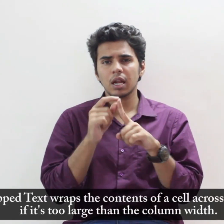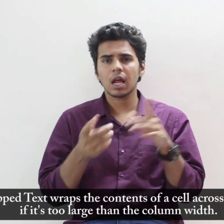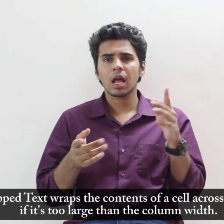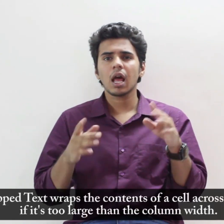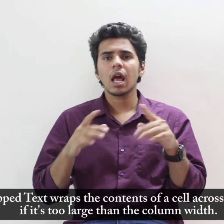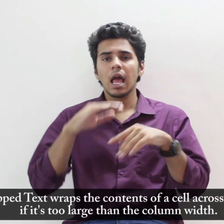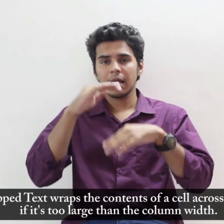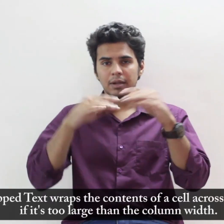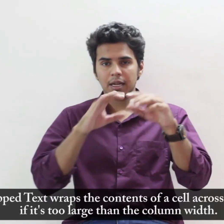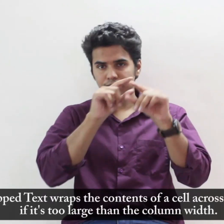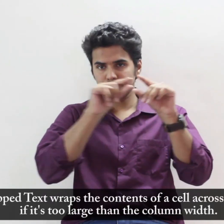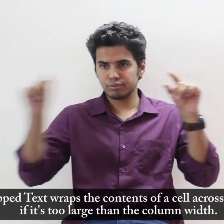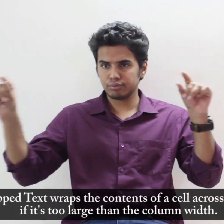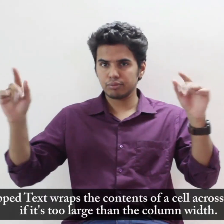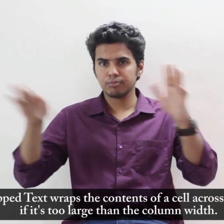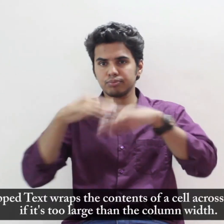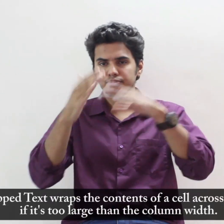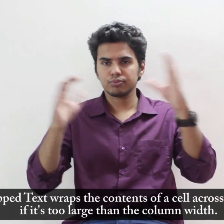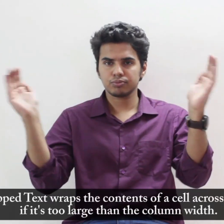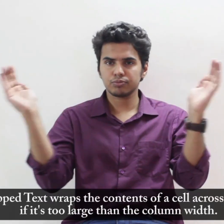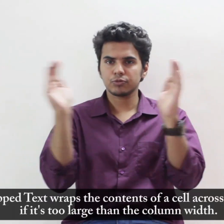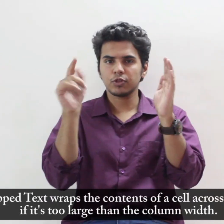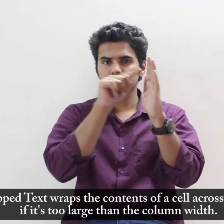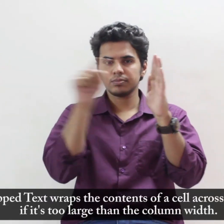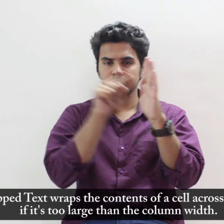wrap text wraps the contents of a cell across several